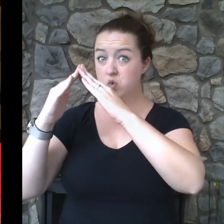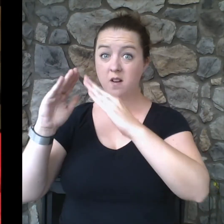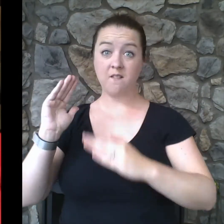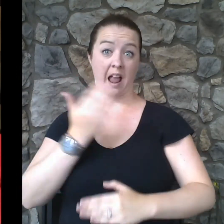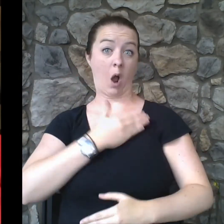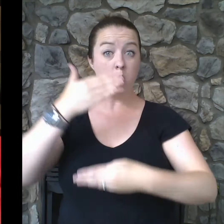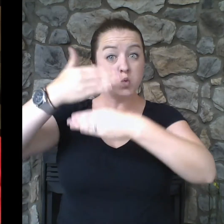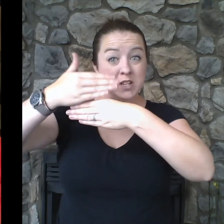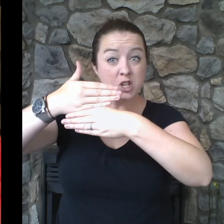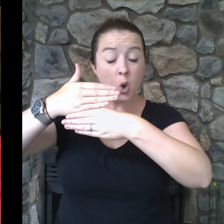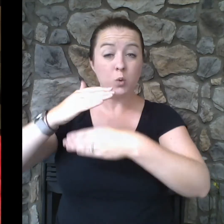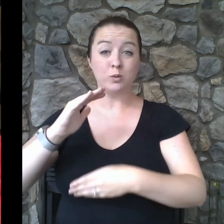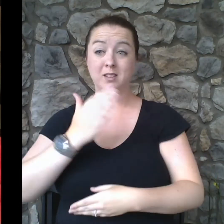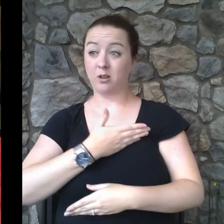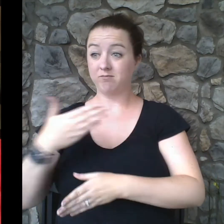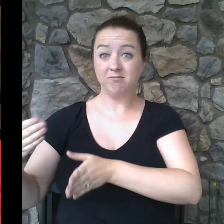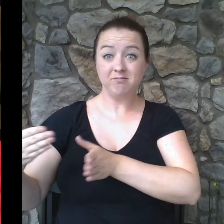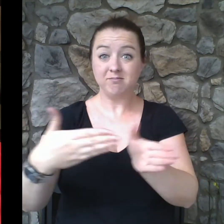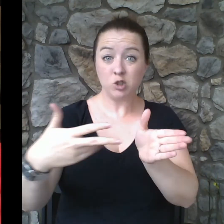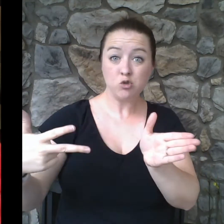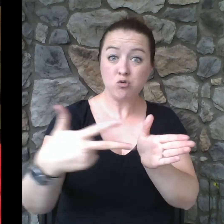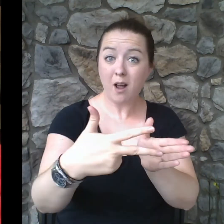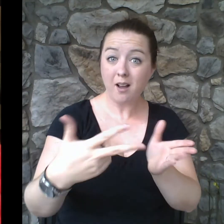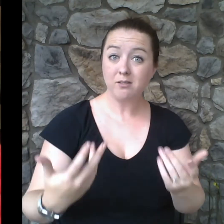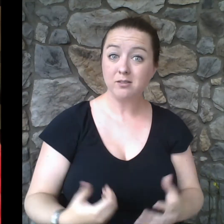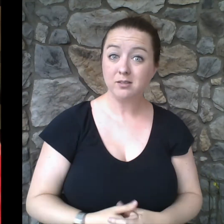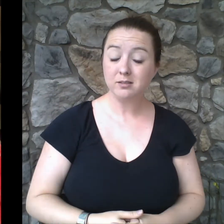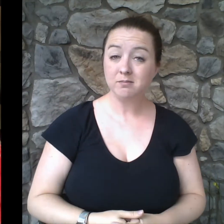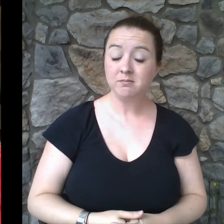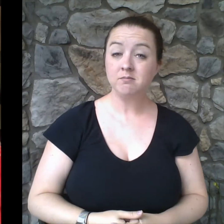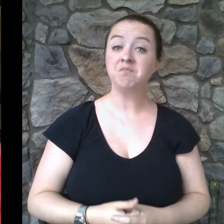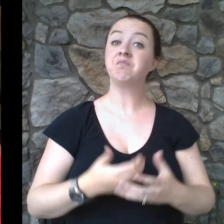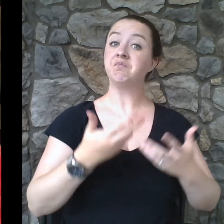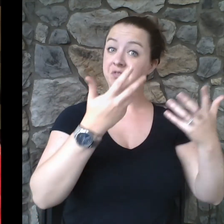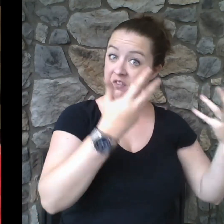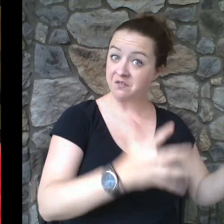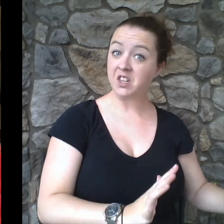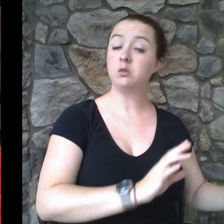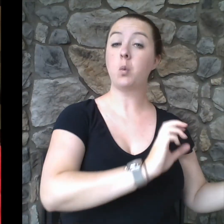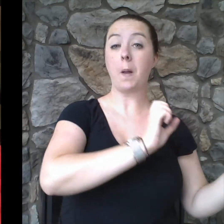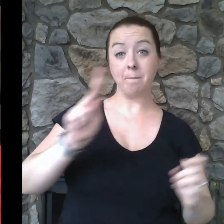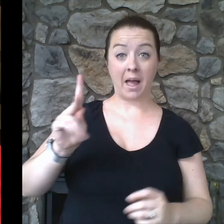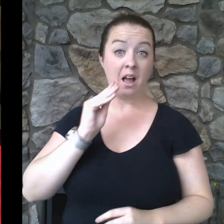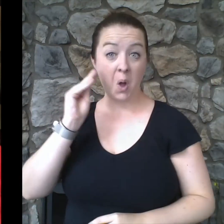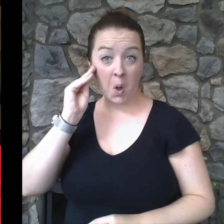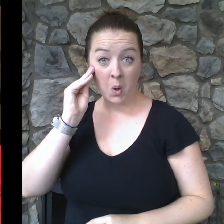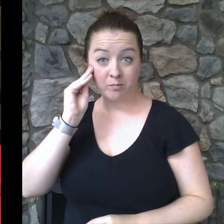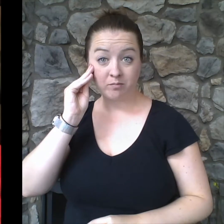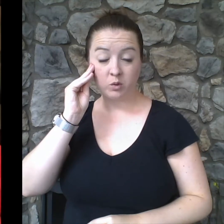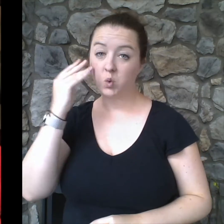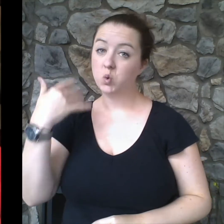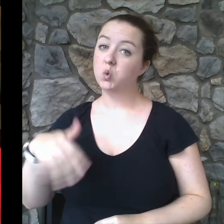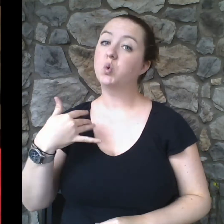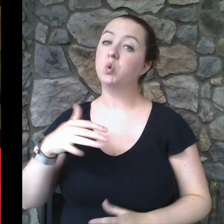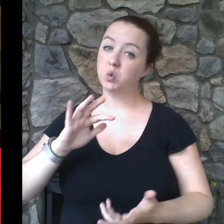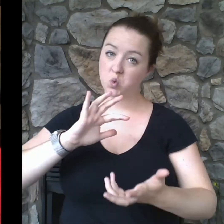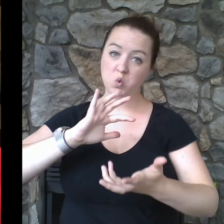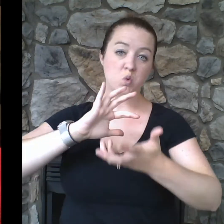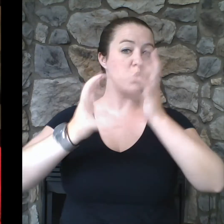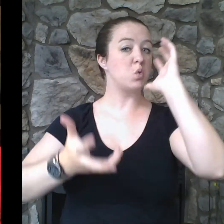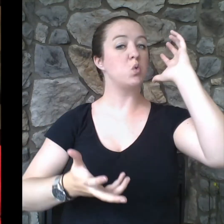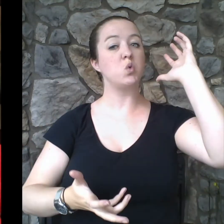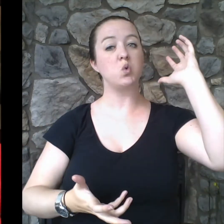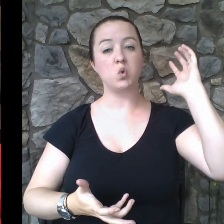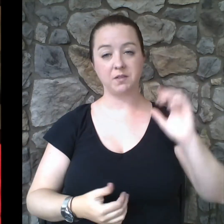our driveways? Afterwards, when we all returned back to our homes, it was a